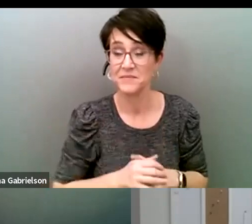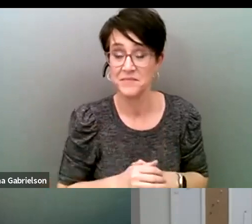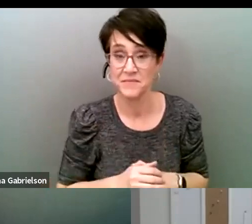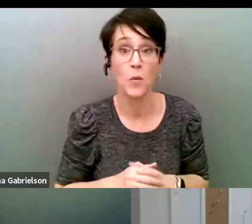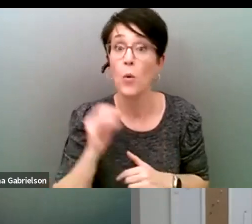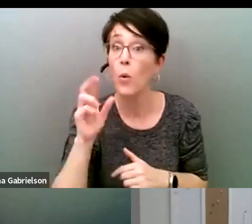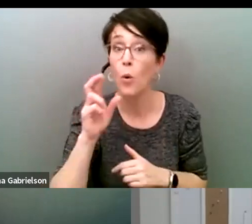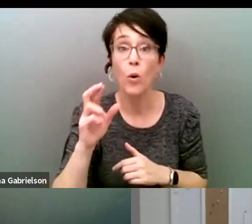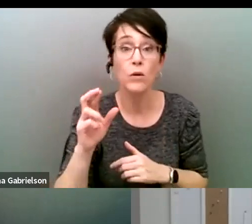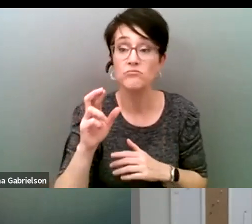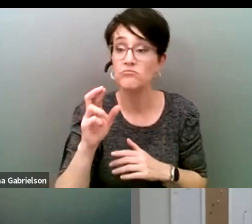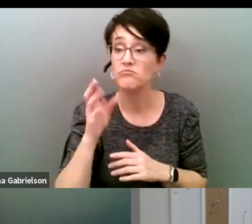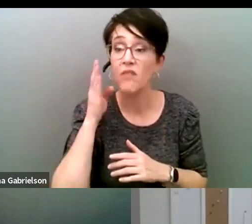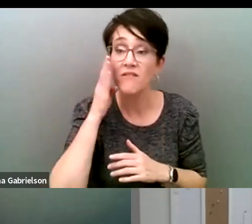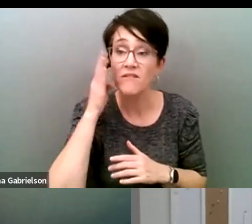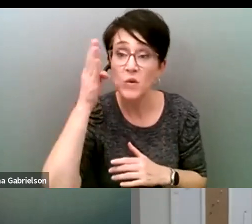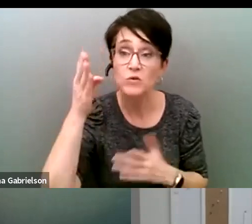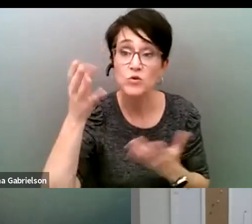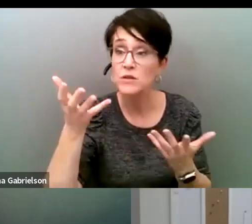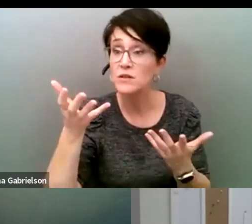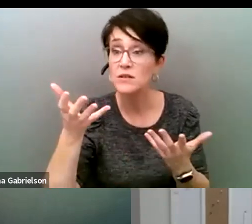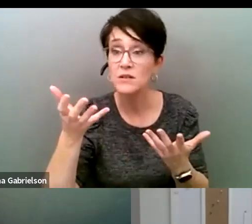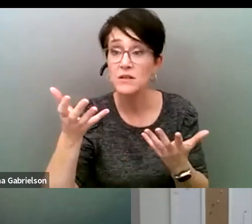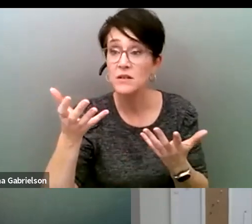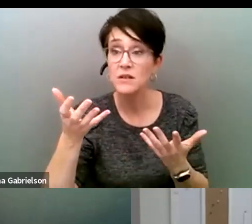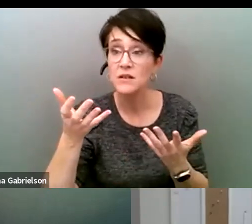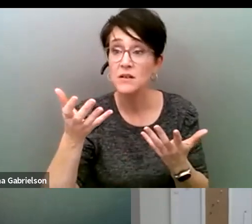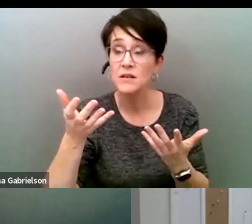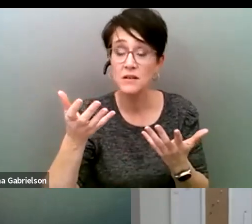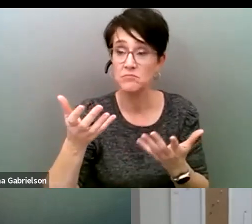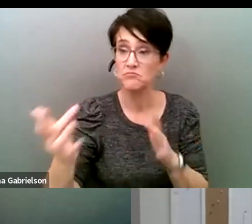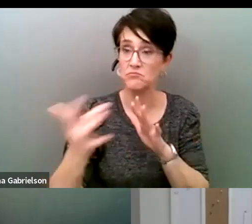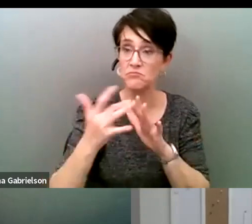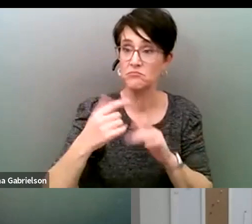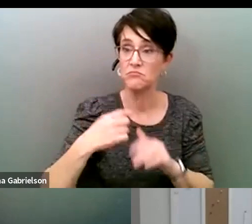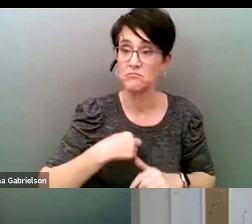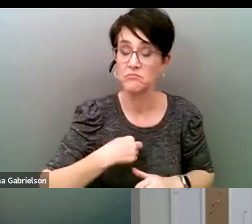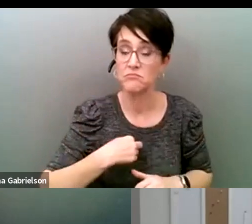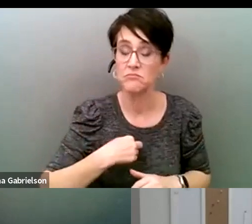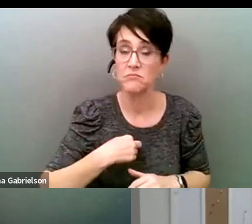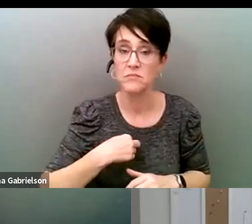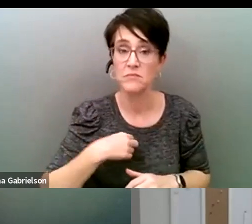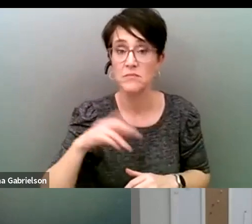future training, you can contact me at